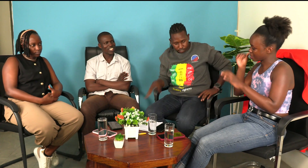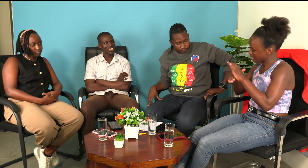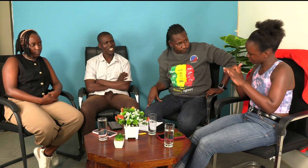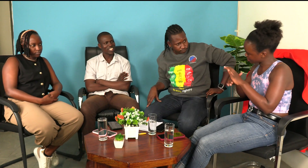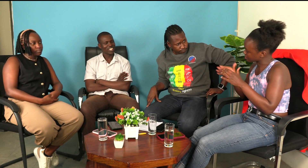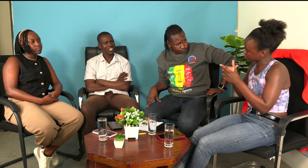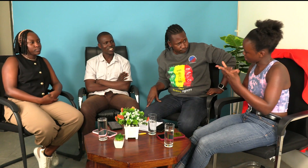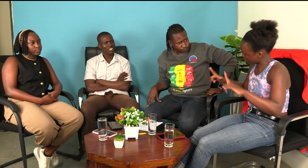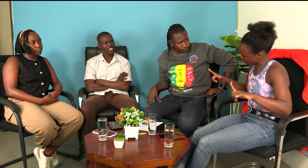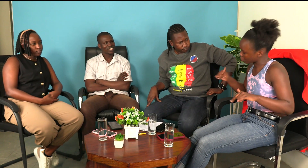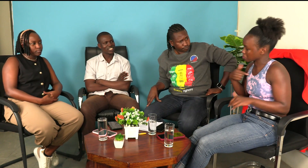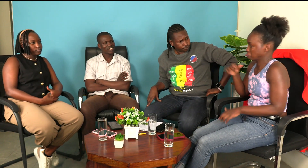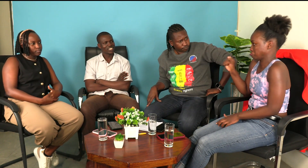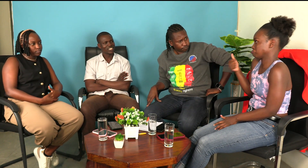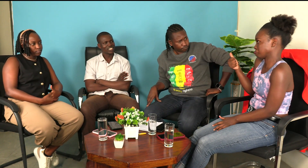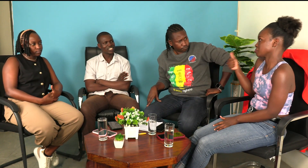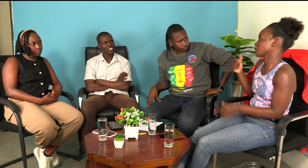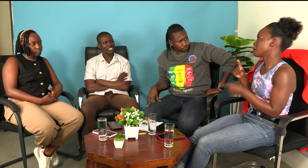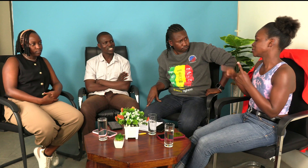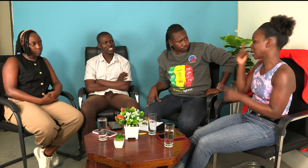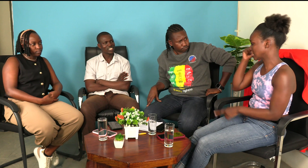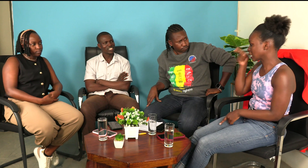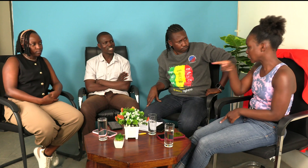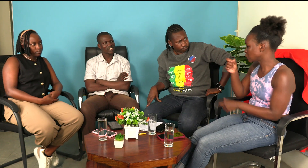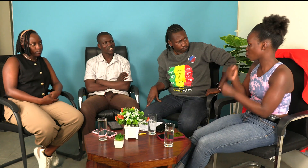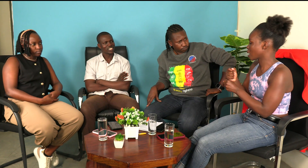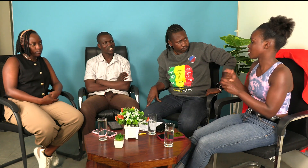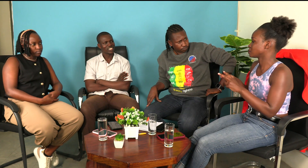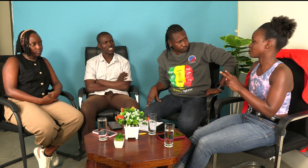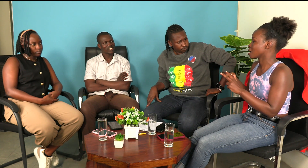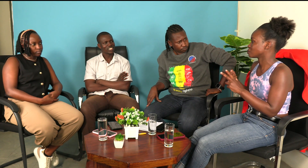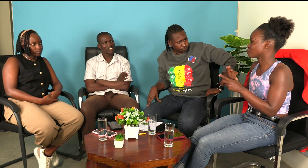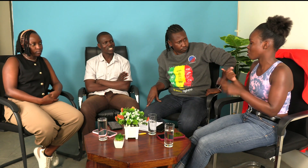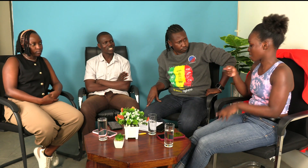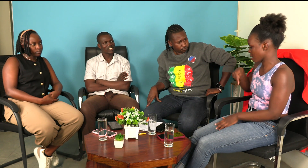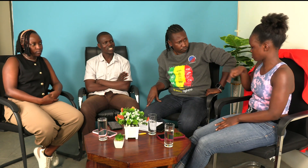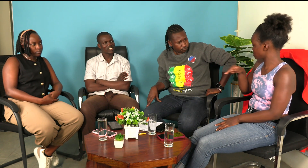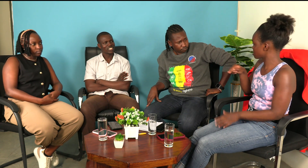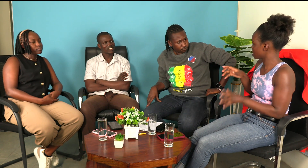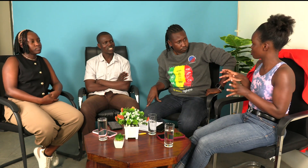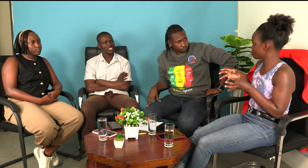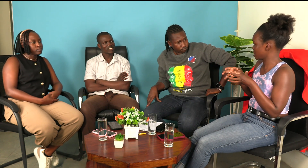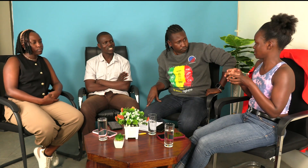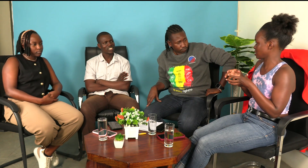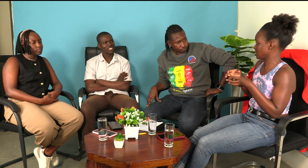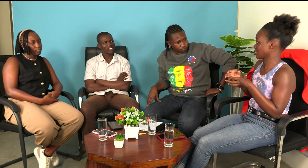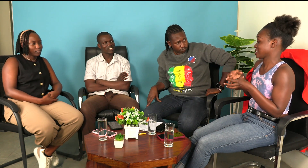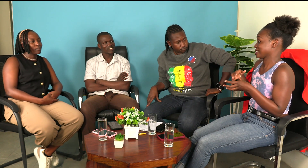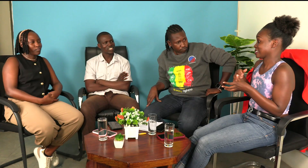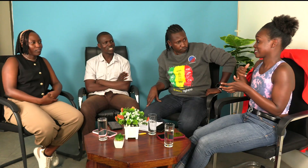donors who are going to support on having a rehabilitation, Yeah, support which should have sign rehabilitation. language interpretation, or they should learn sign